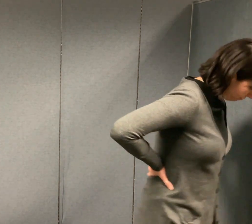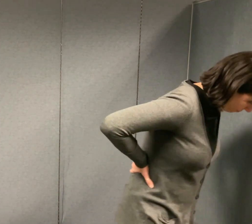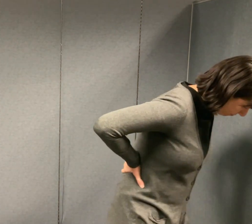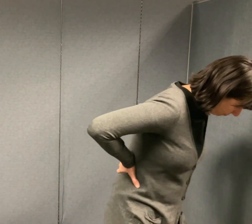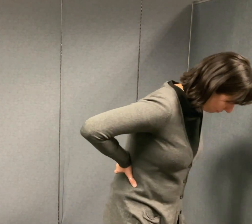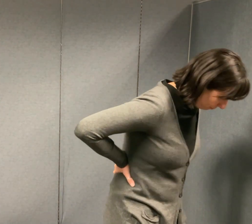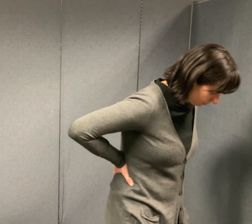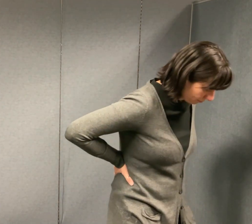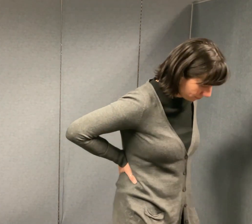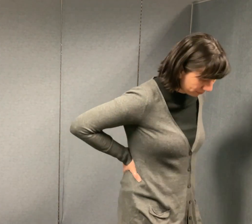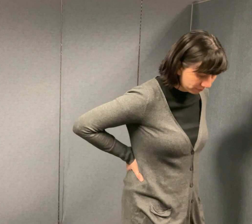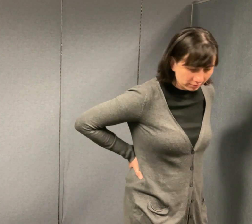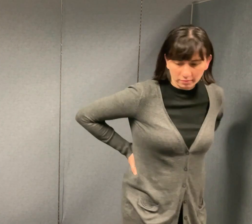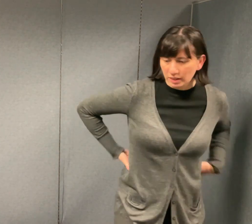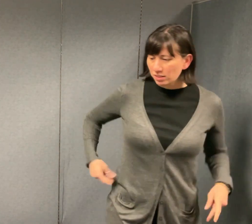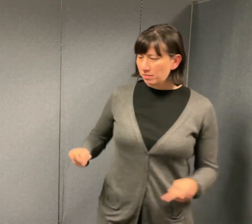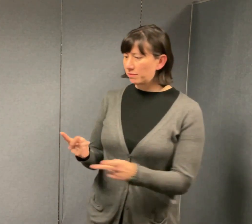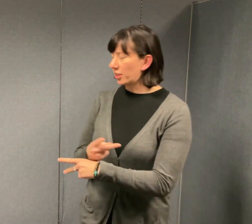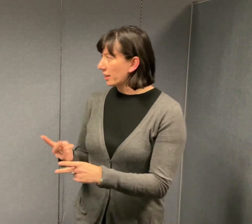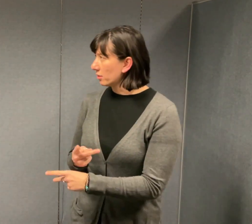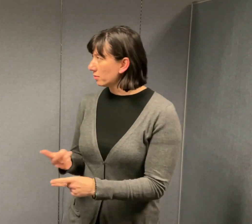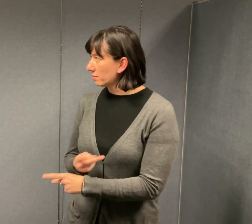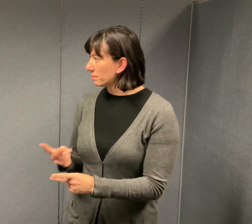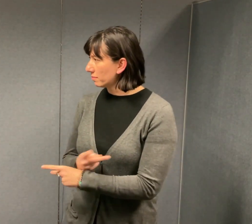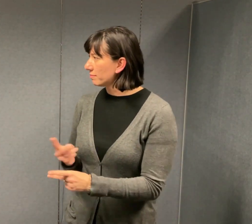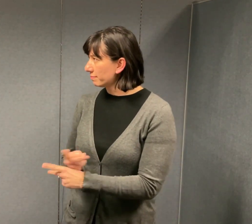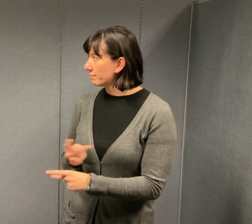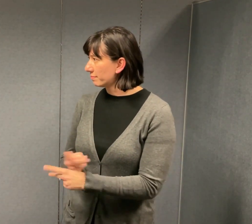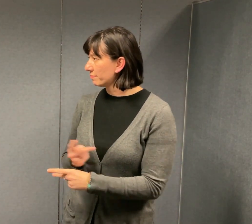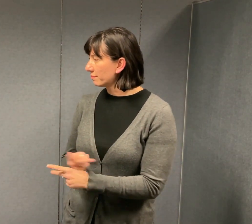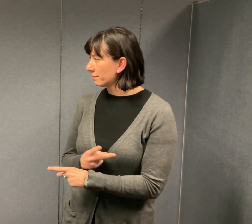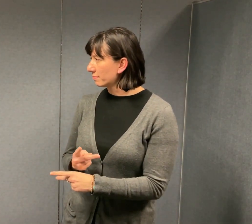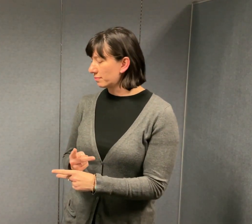What did you do for solve? Figure out, Figure out. I thought that was multiply.